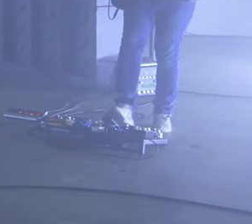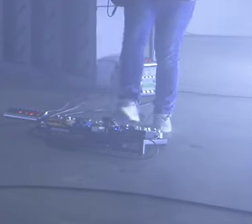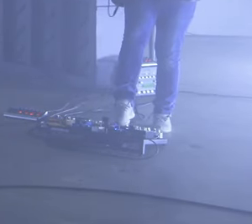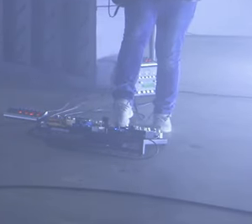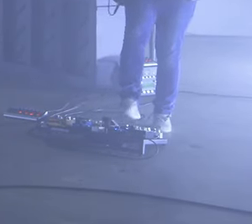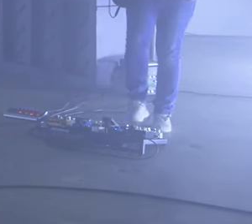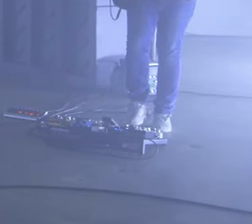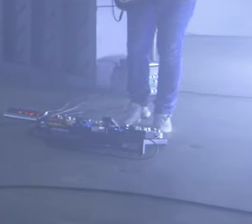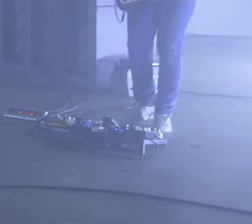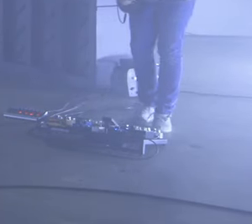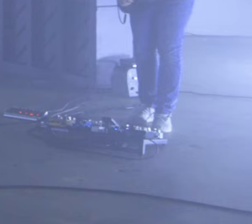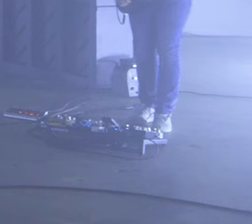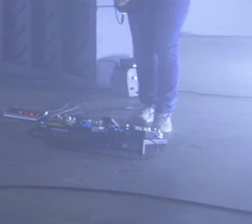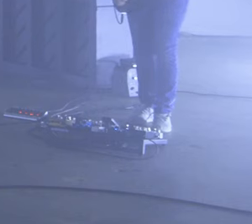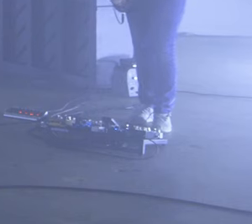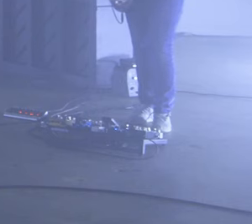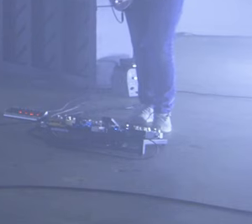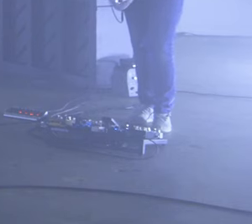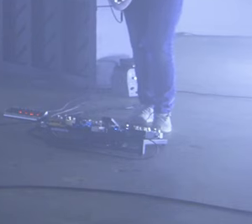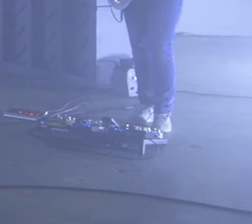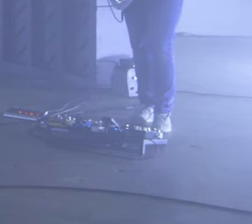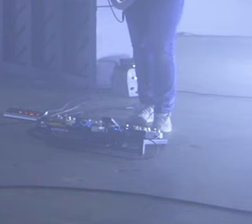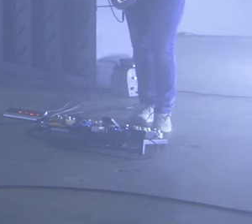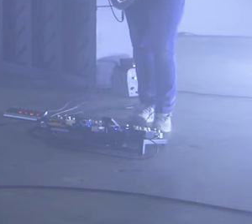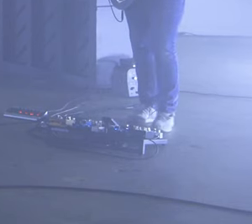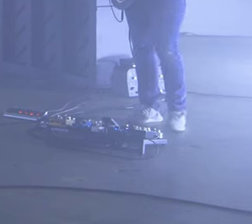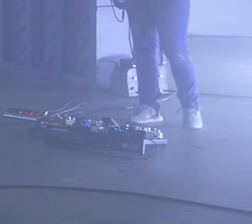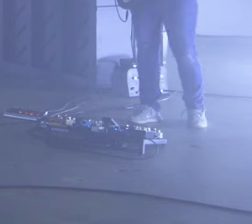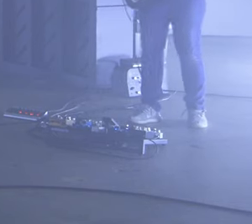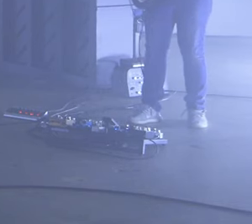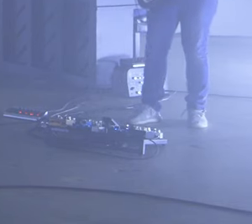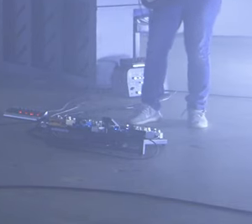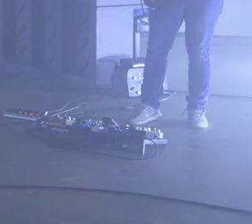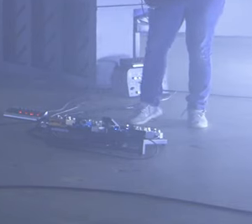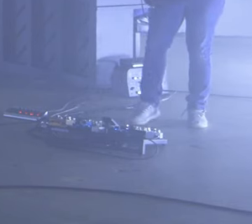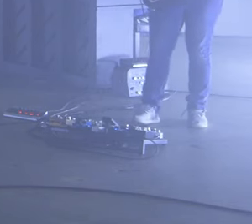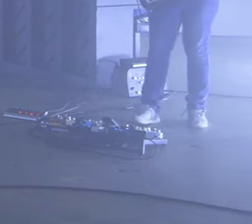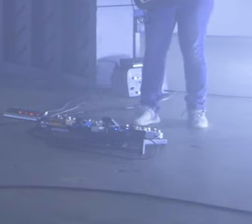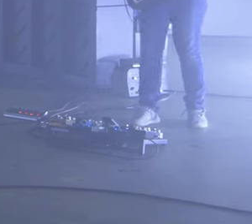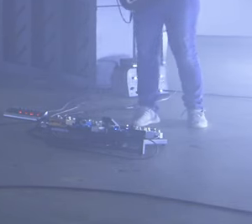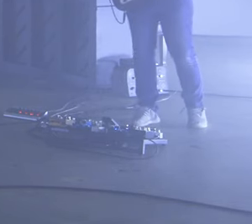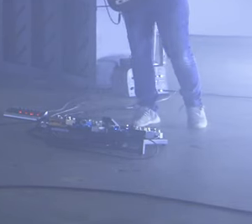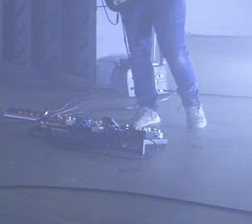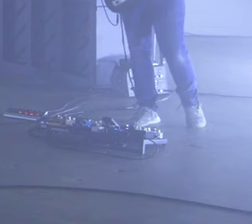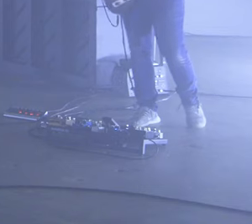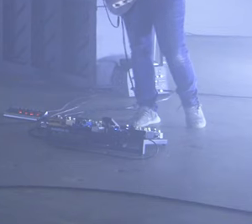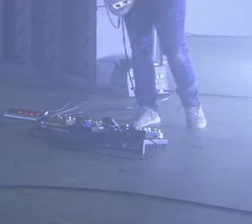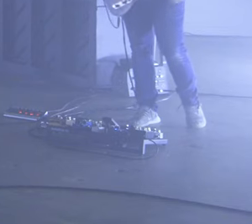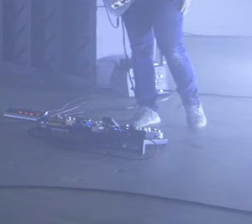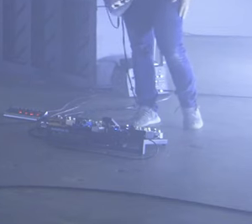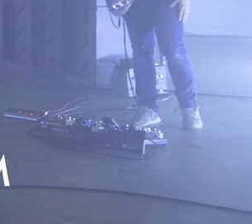thank you, Jesus. I was a prisoner, now I'm not.